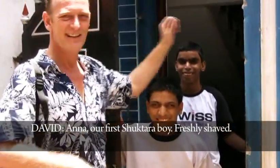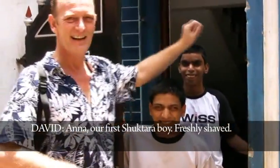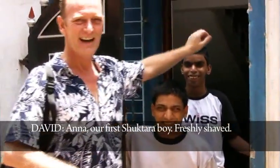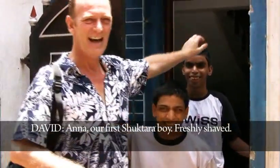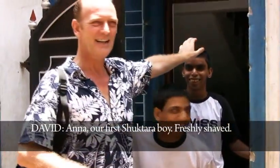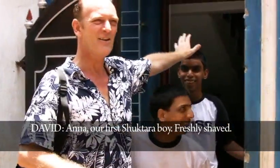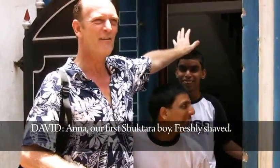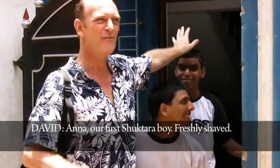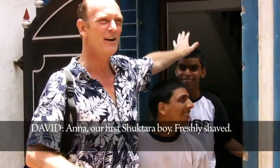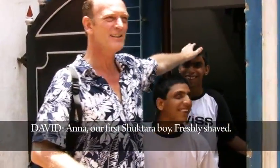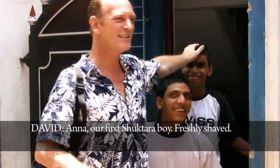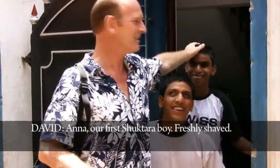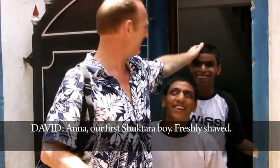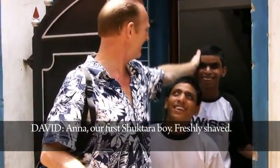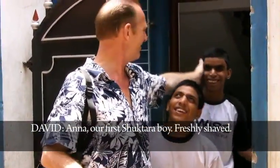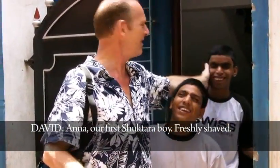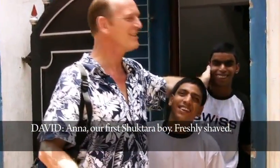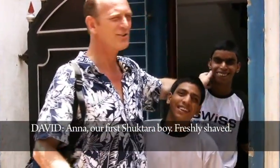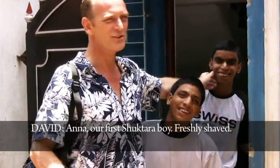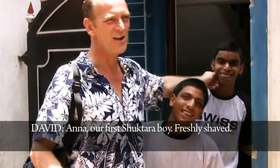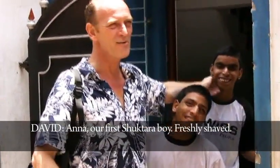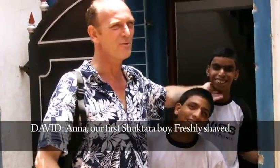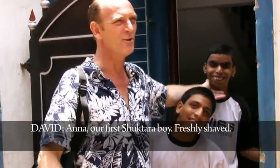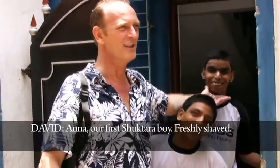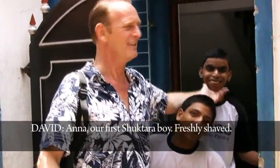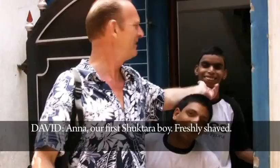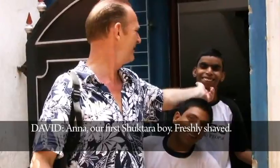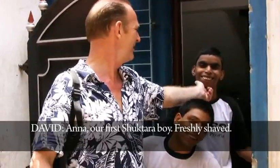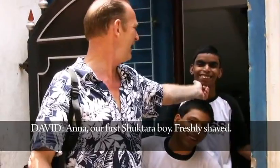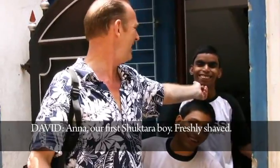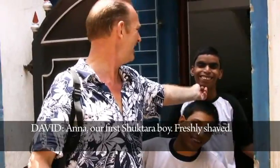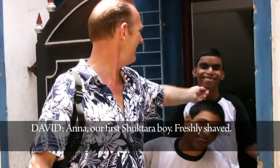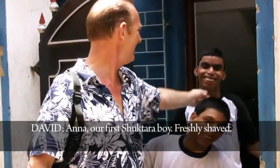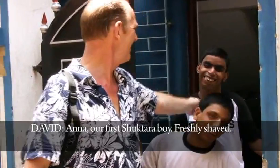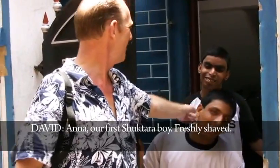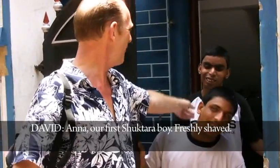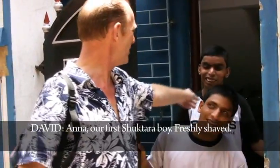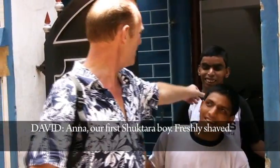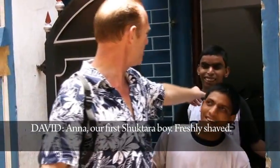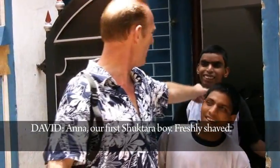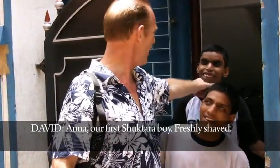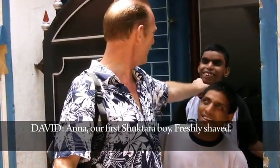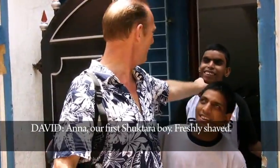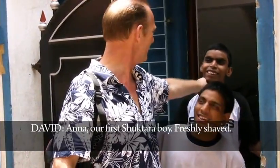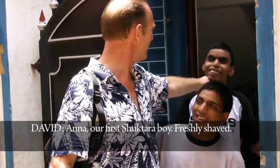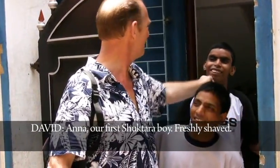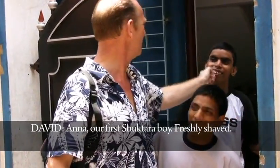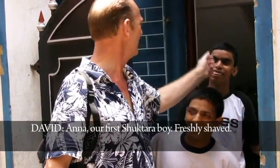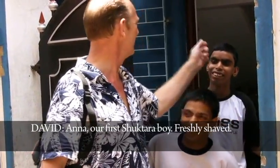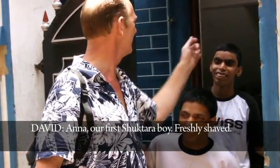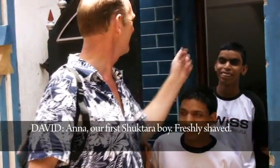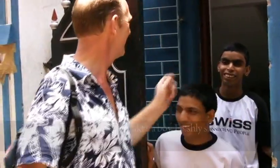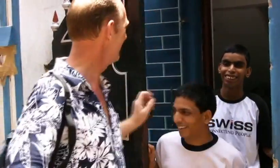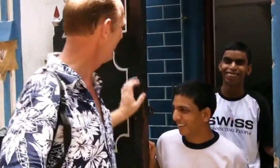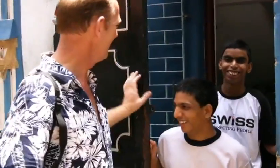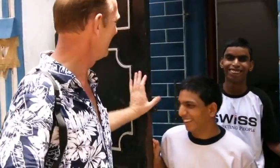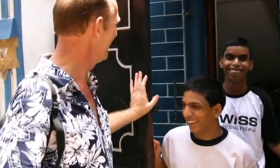Anna, our first Shuktara boy. Anna, freshly shaved this